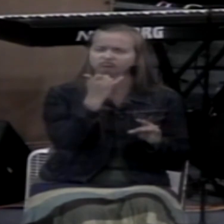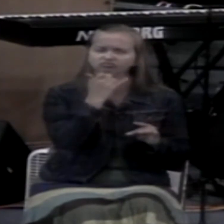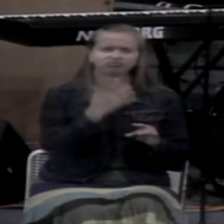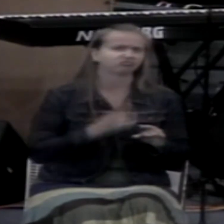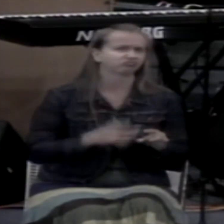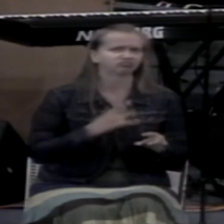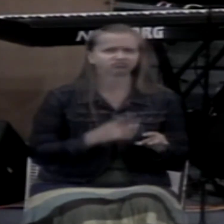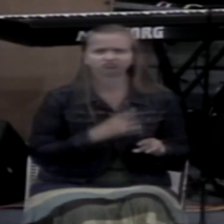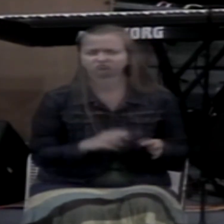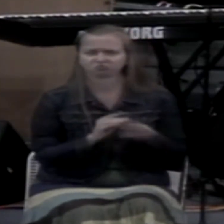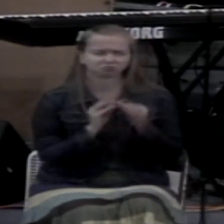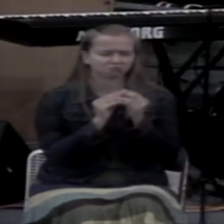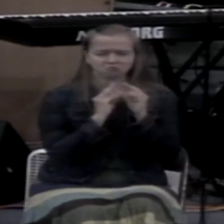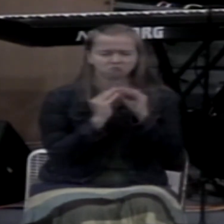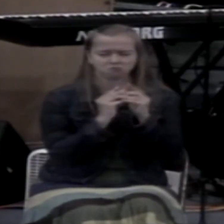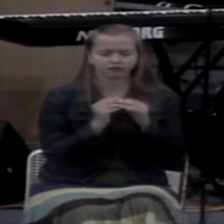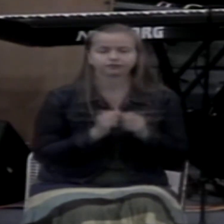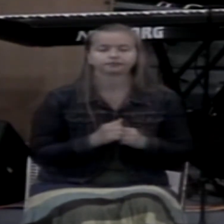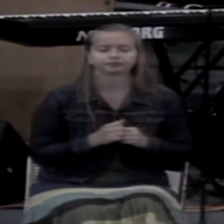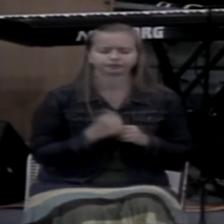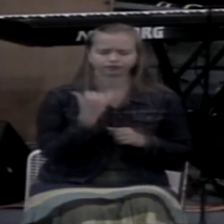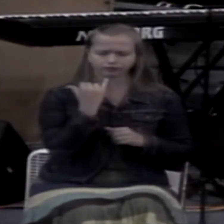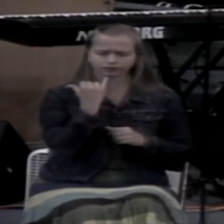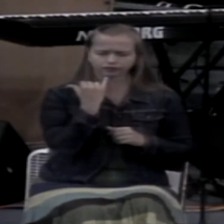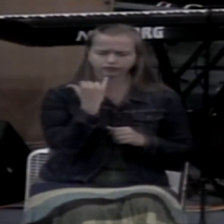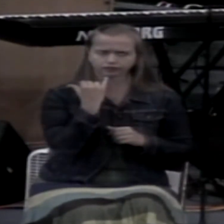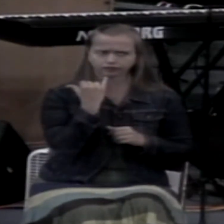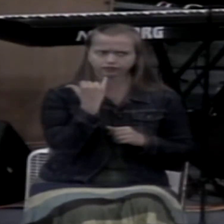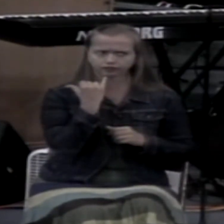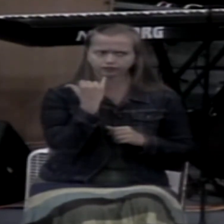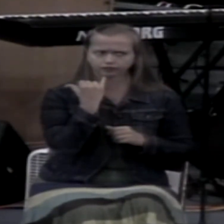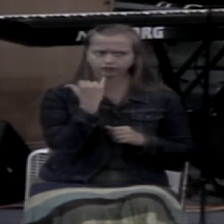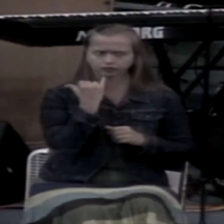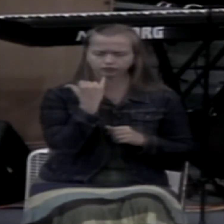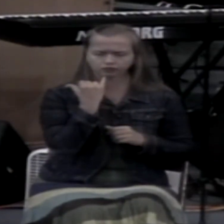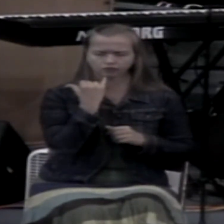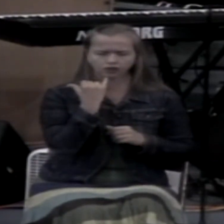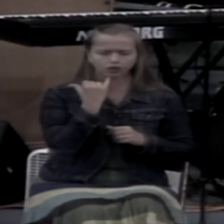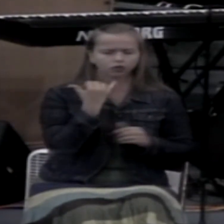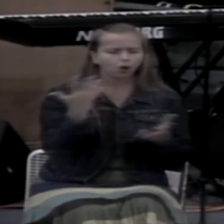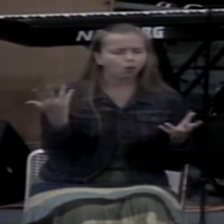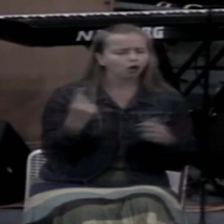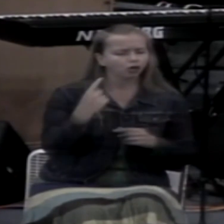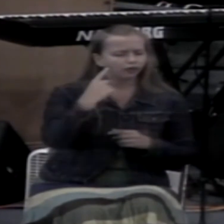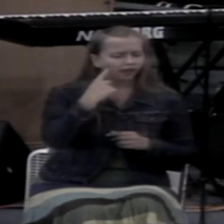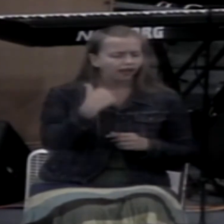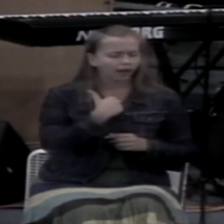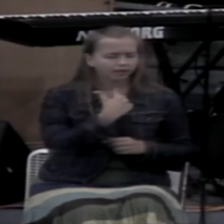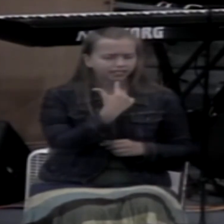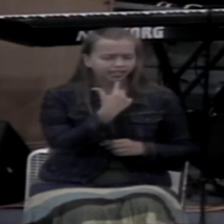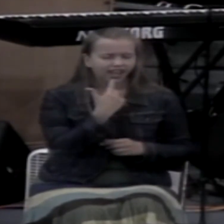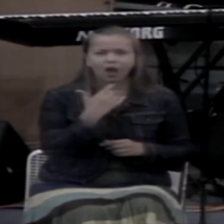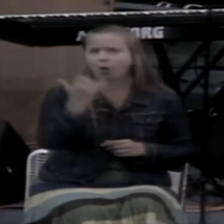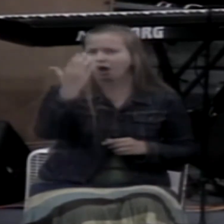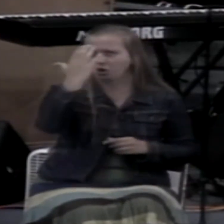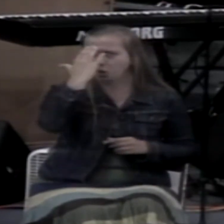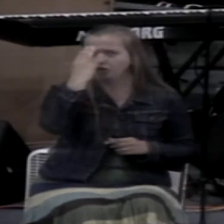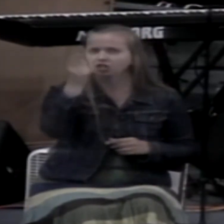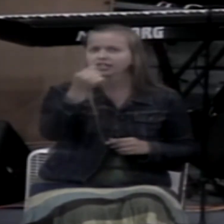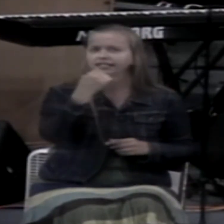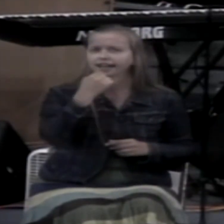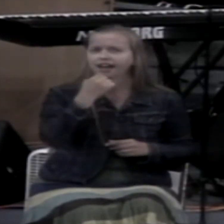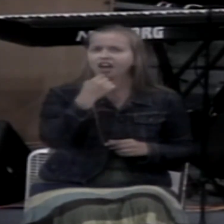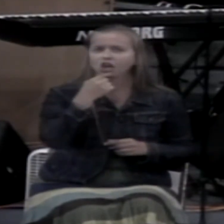wait just a minute before I tell you to pray for him. I want to know, have you been praying for him? Oh, yes. What have you been saying?